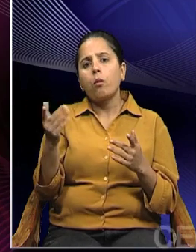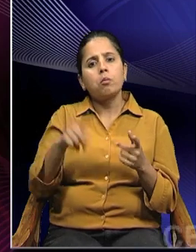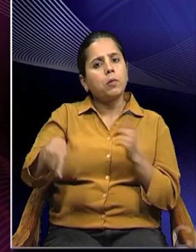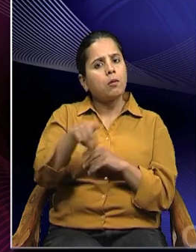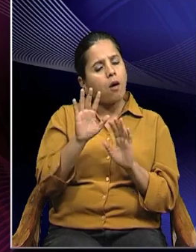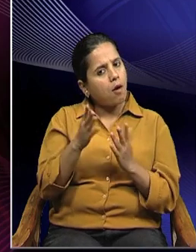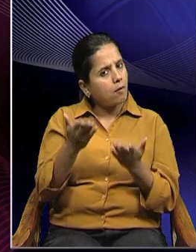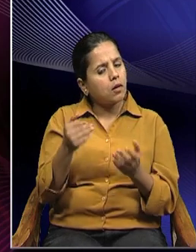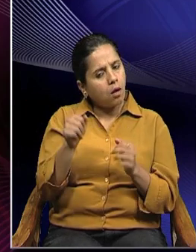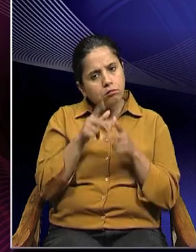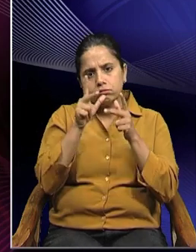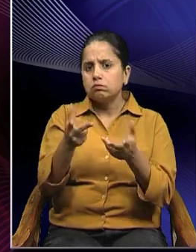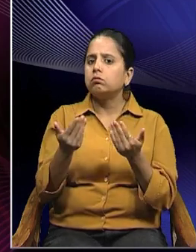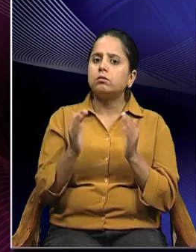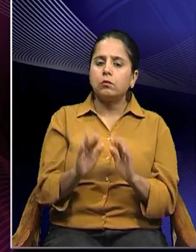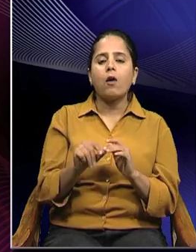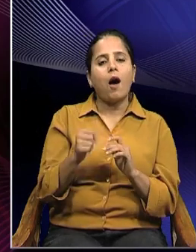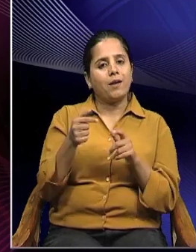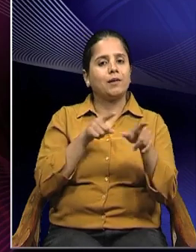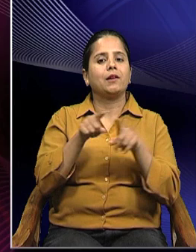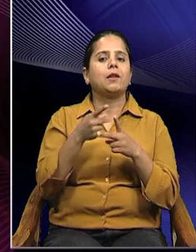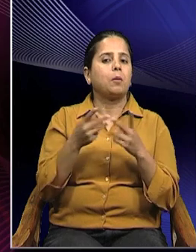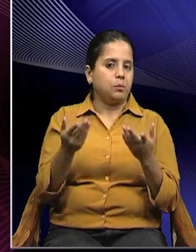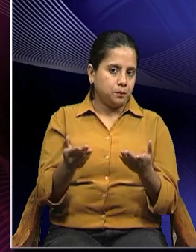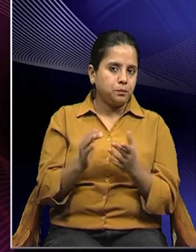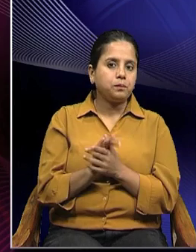can tell them. So, this is another example of